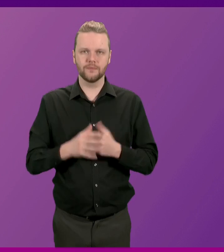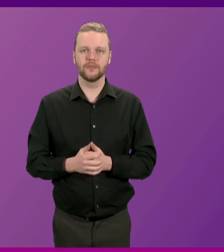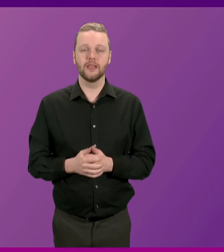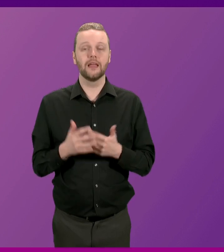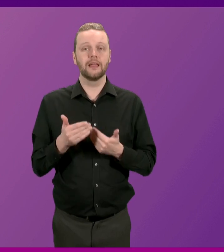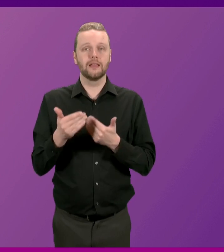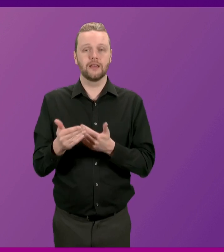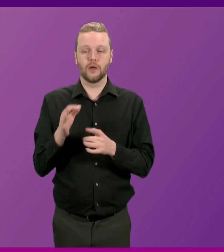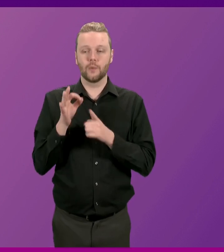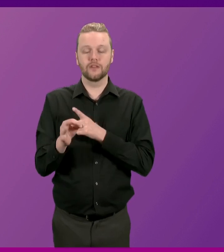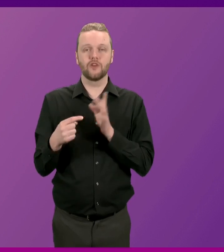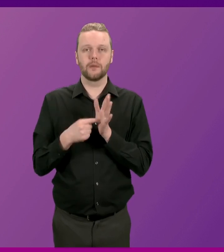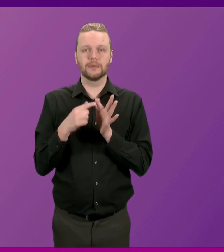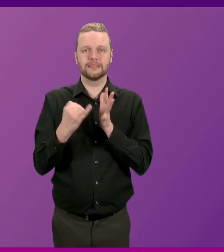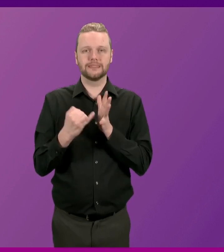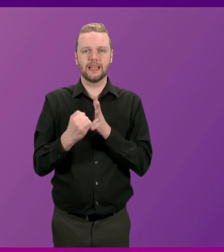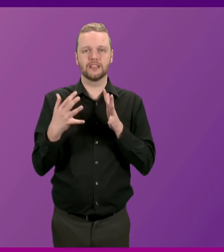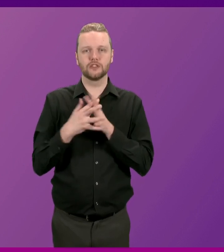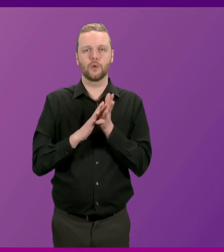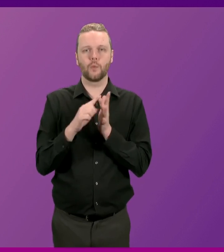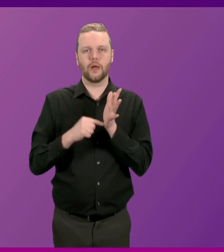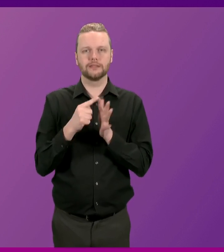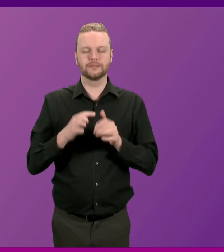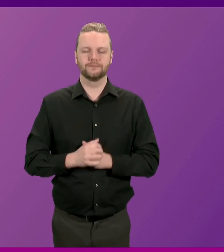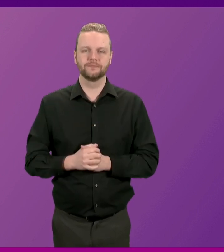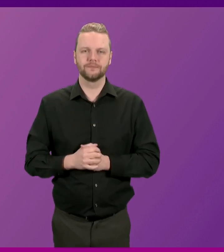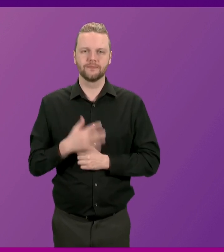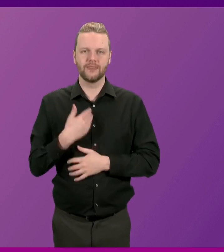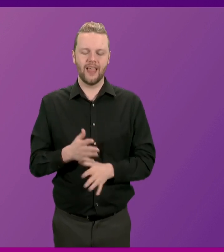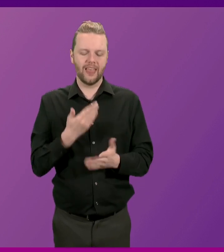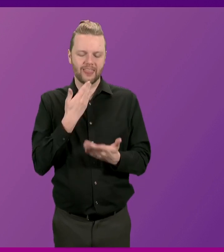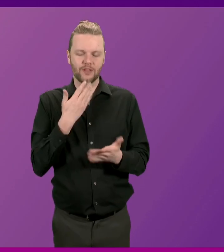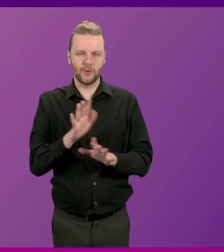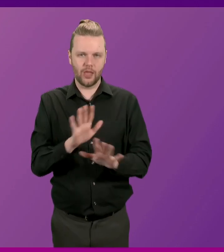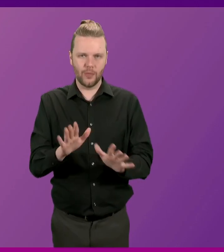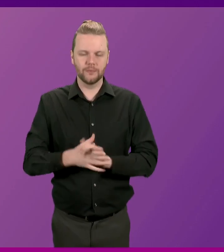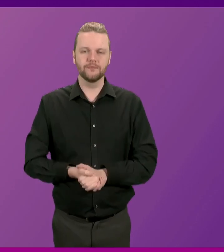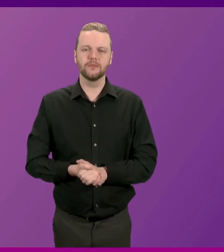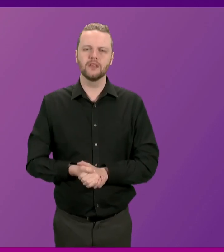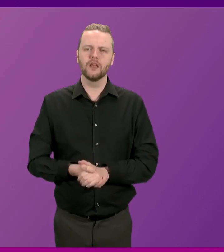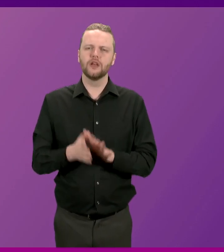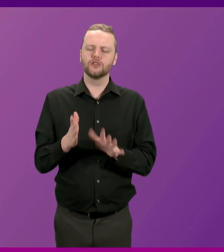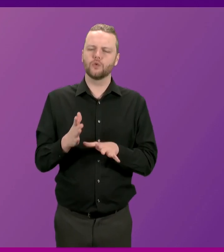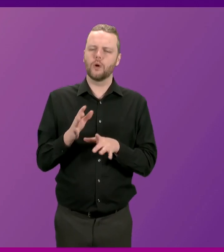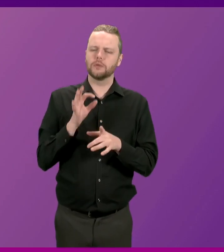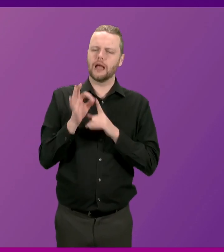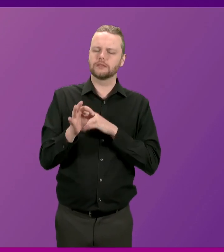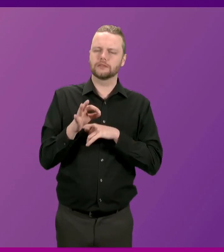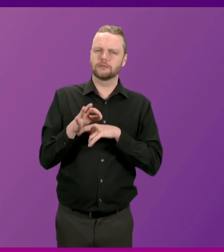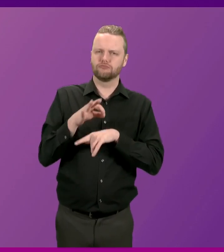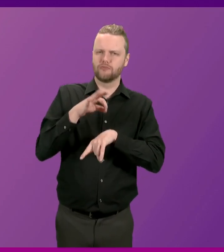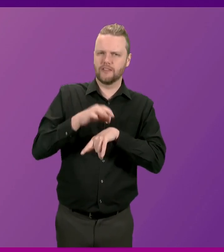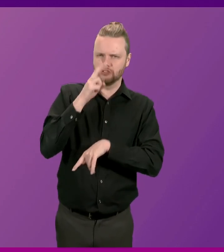on to a question from Tess White, please. Thank you. Hello. So, Professor Napier, you said